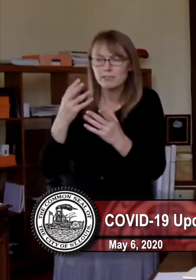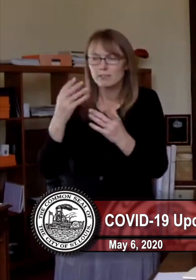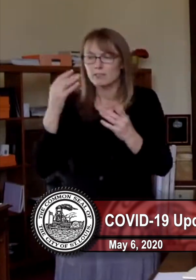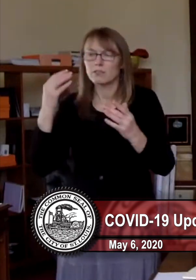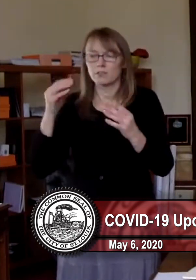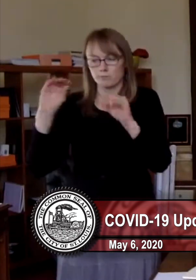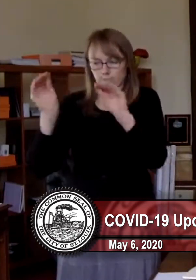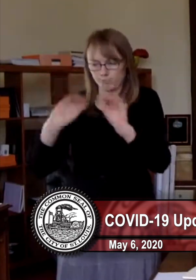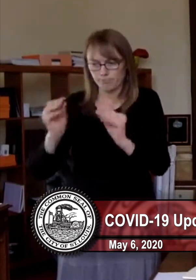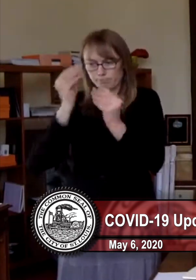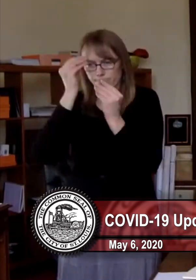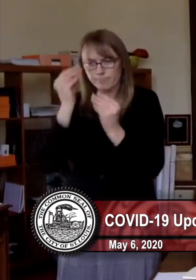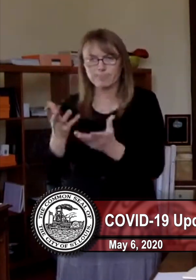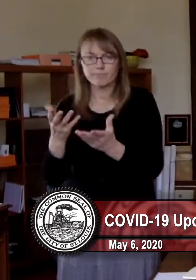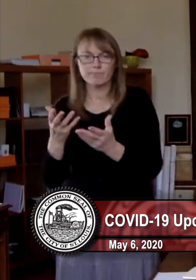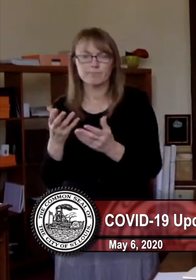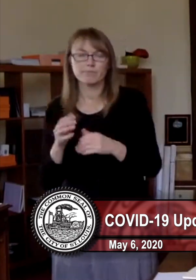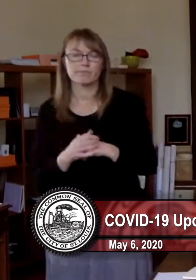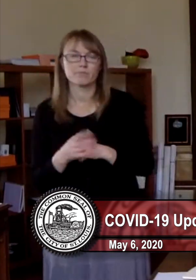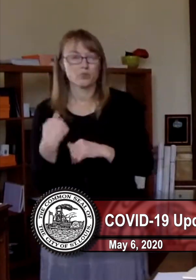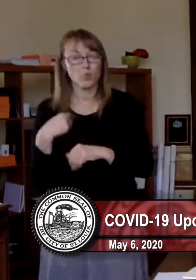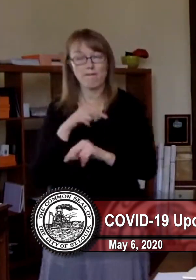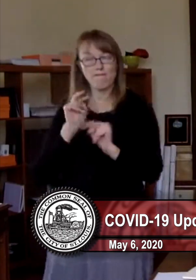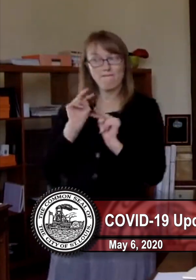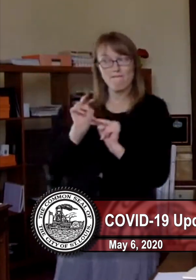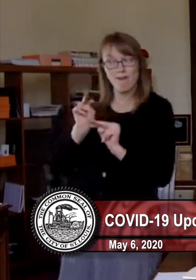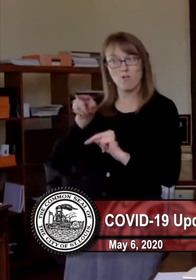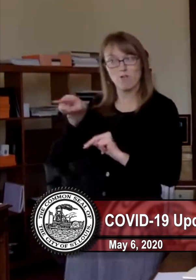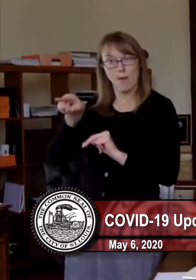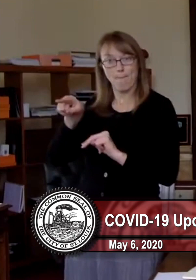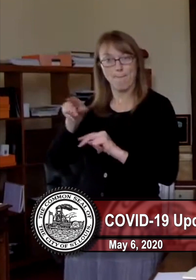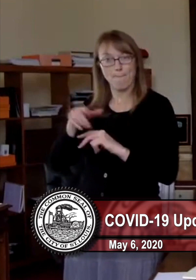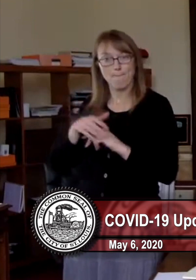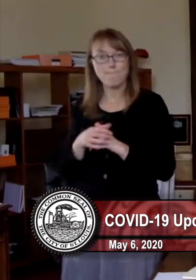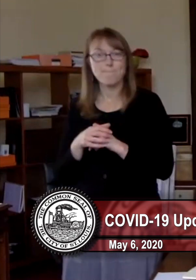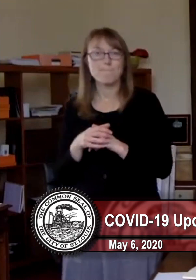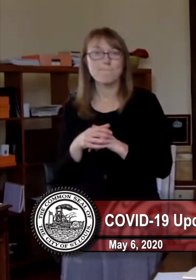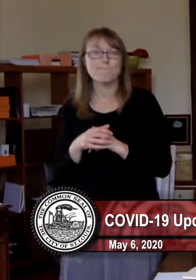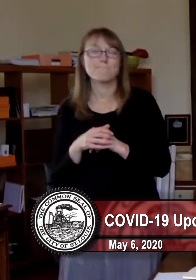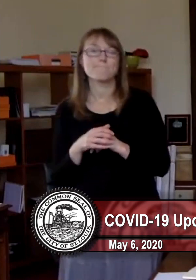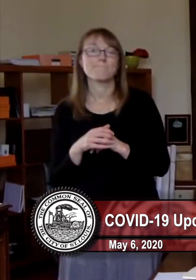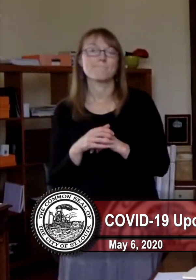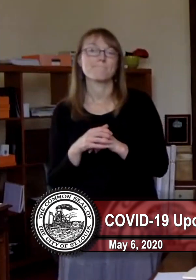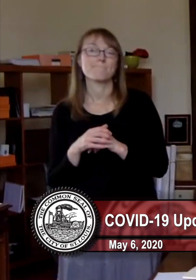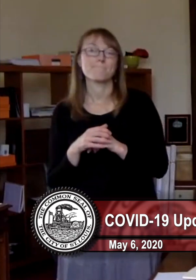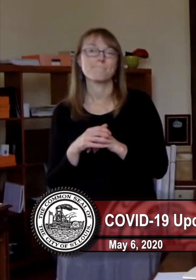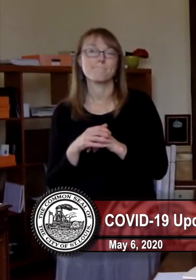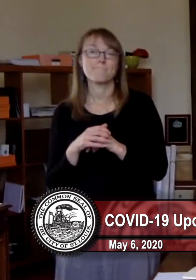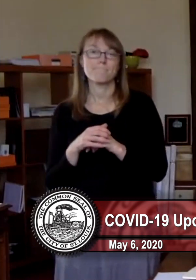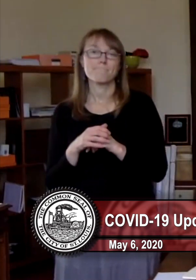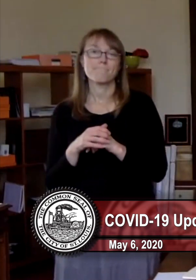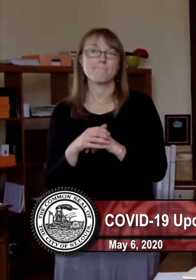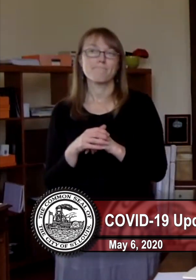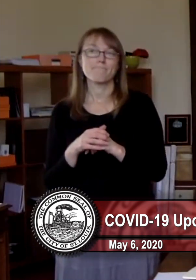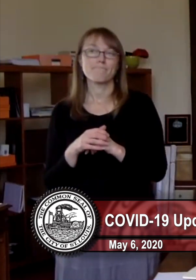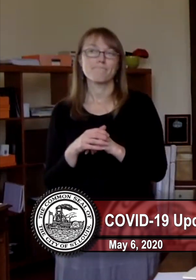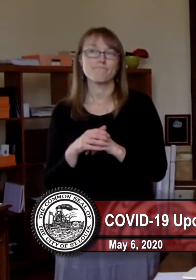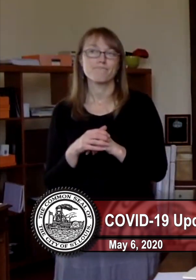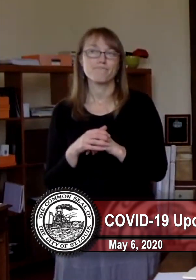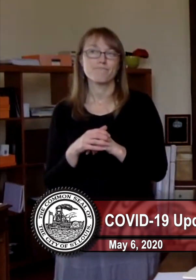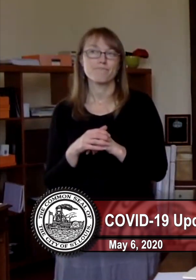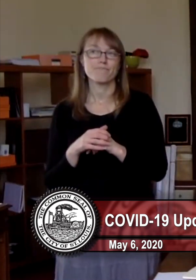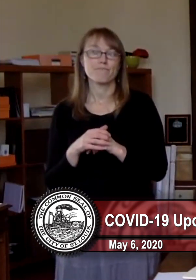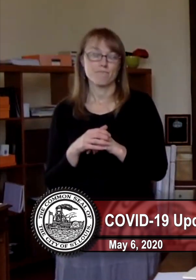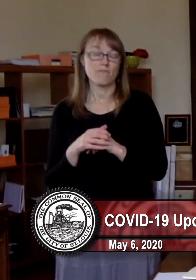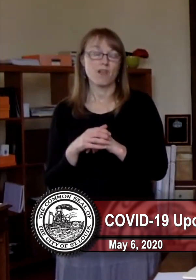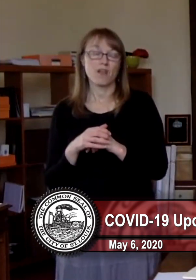that 8 weeks of a stay-at-home order, we're already losing people to some extent. I don't know about you, but hearing about more people